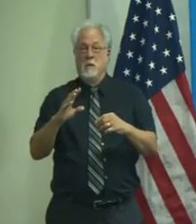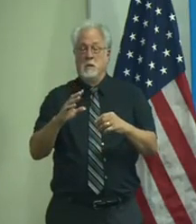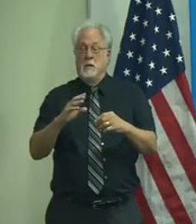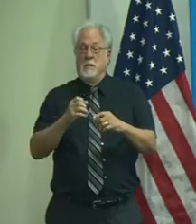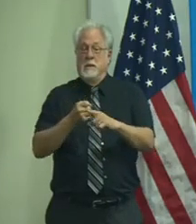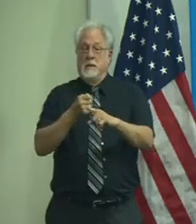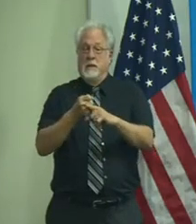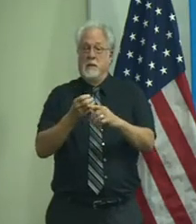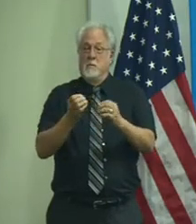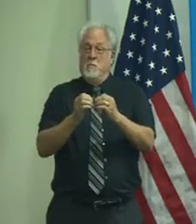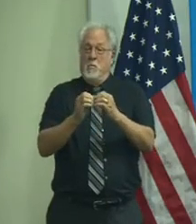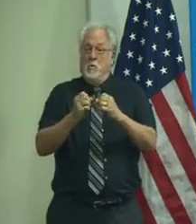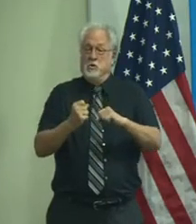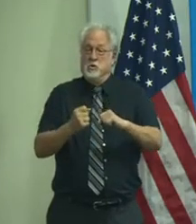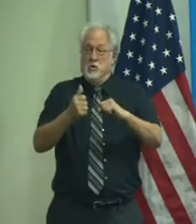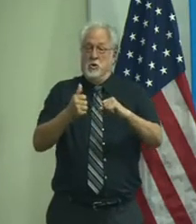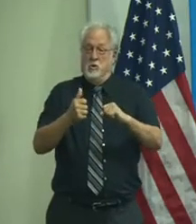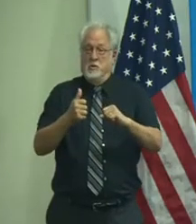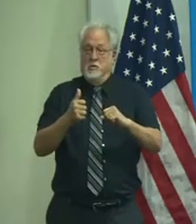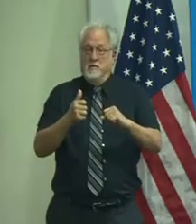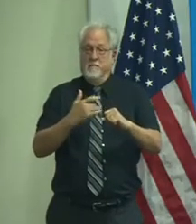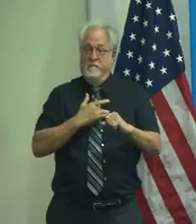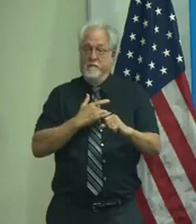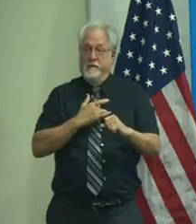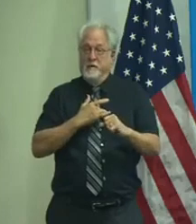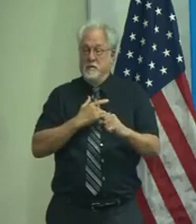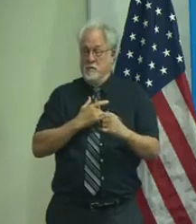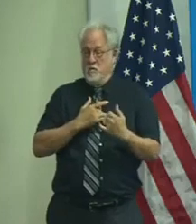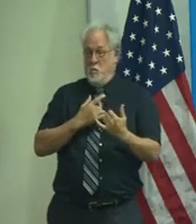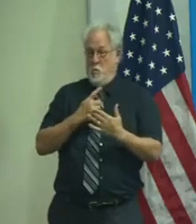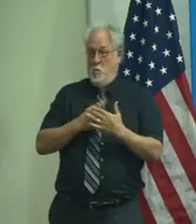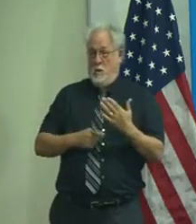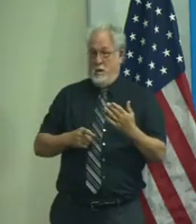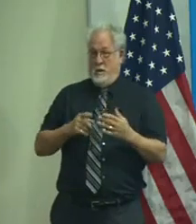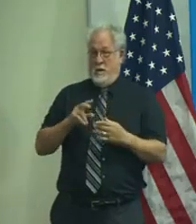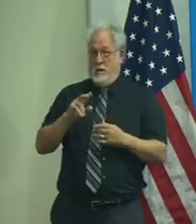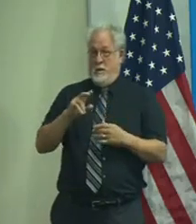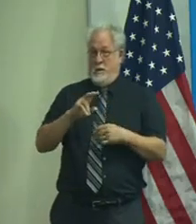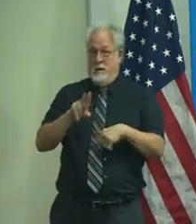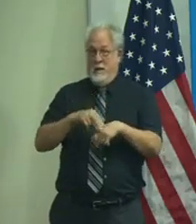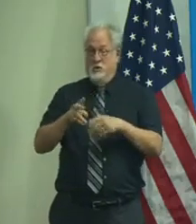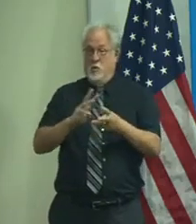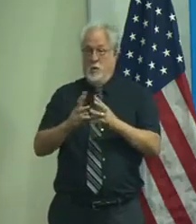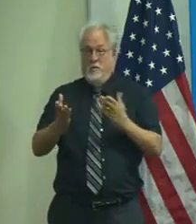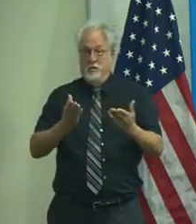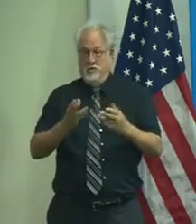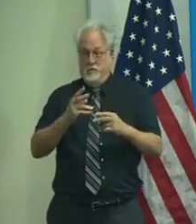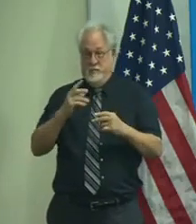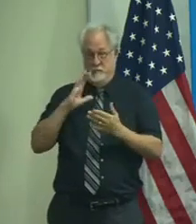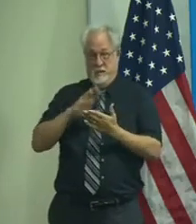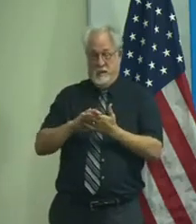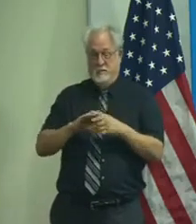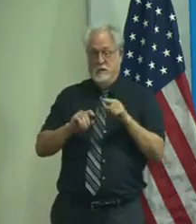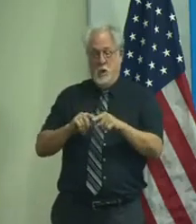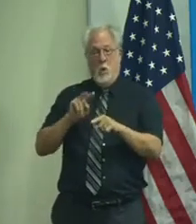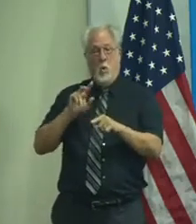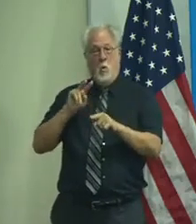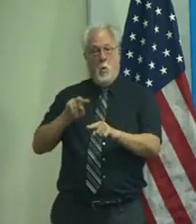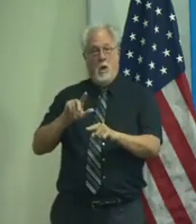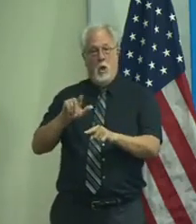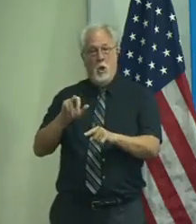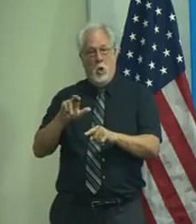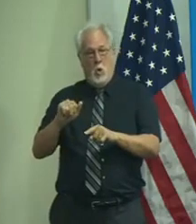stronger than that, according to what they currently believe. They're watching Laura very closely as she